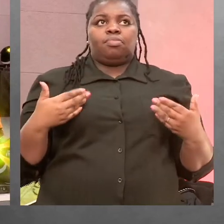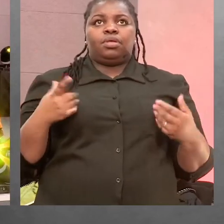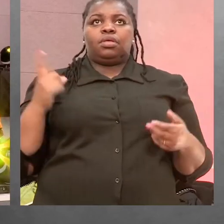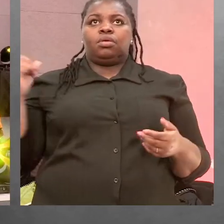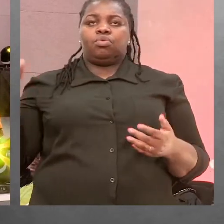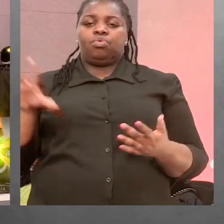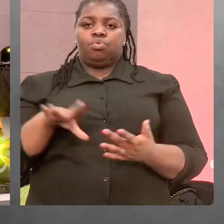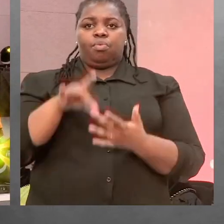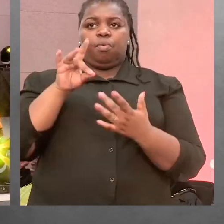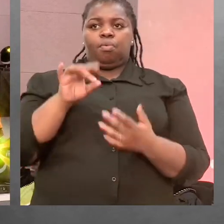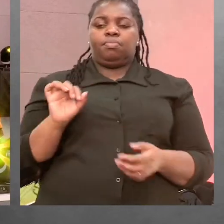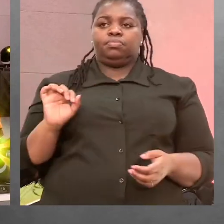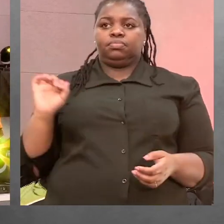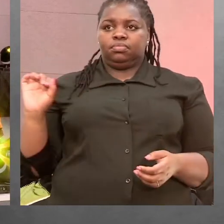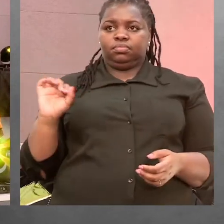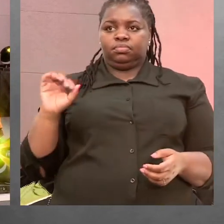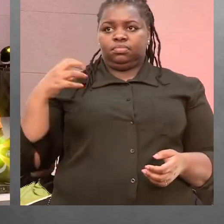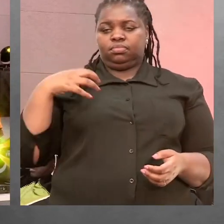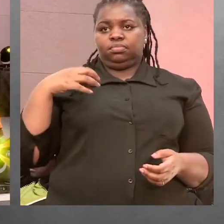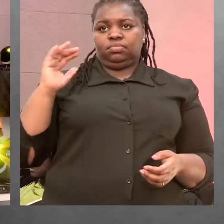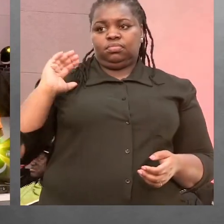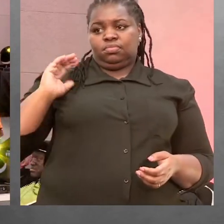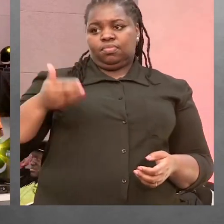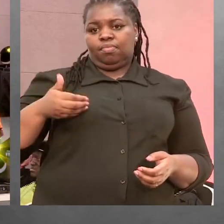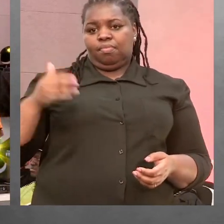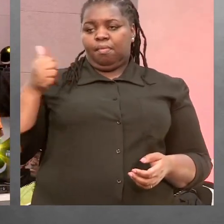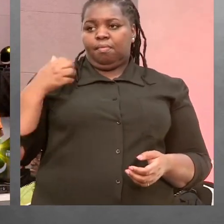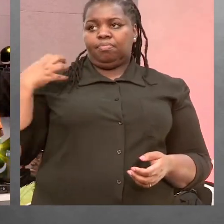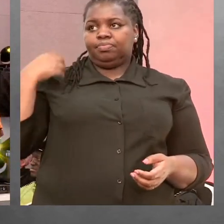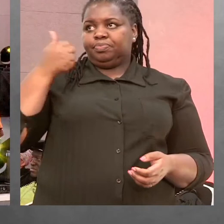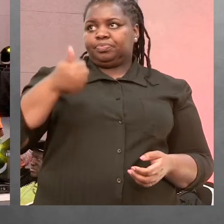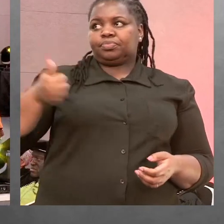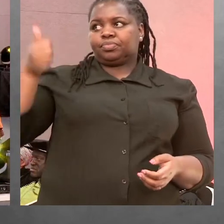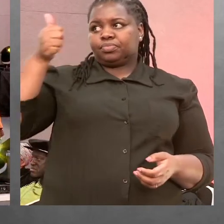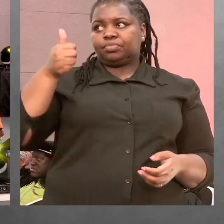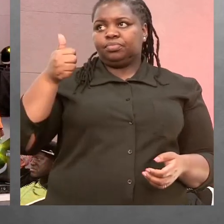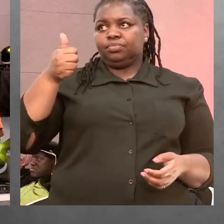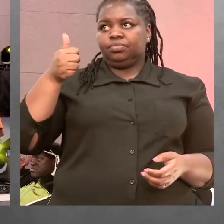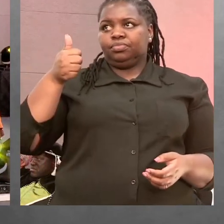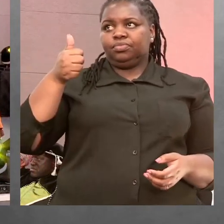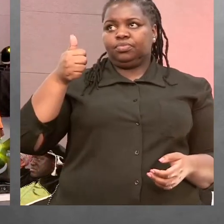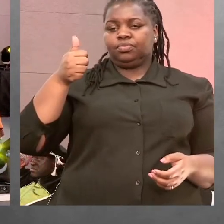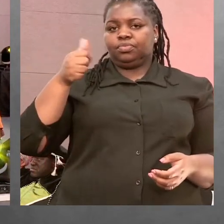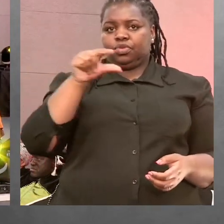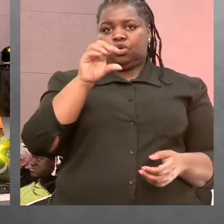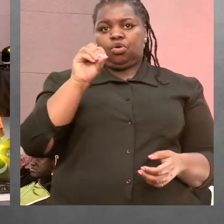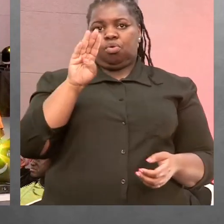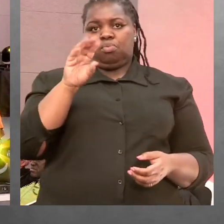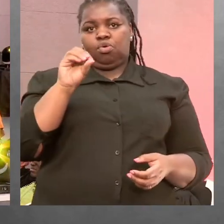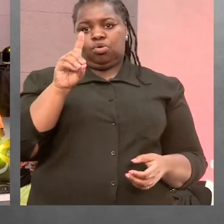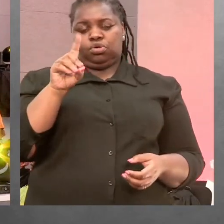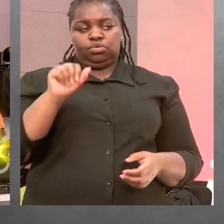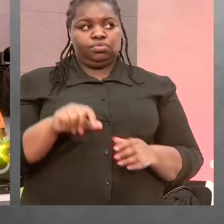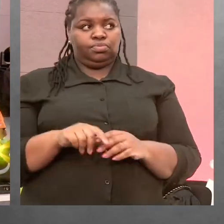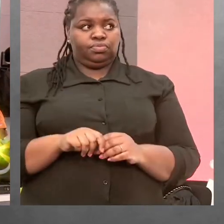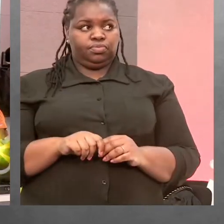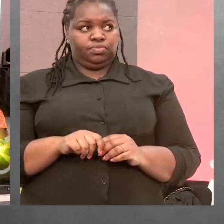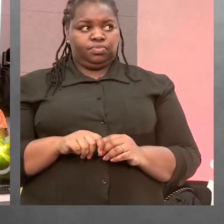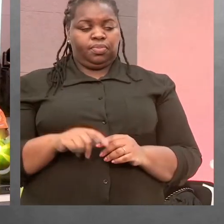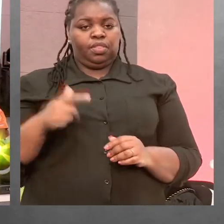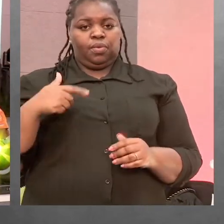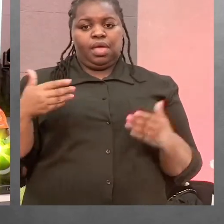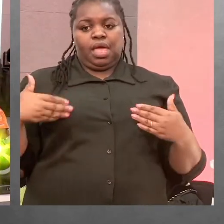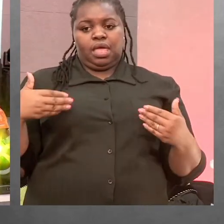kukubekwa kwakho apha Chancellor Gobodo esitulweni se Chancellor yale University.